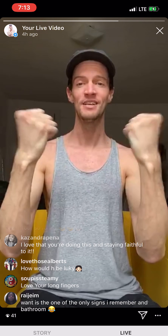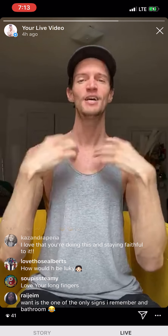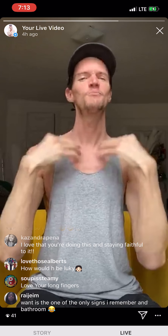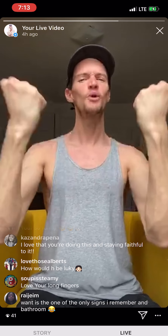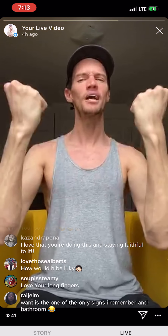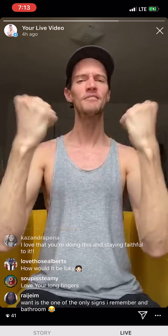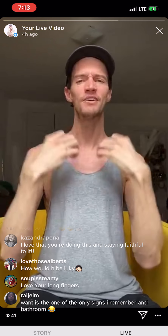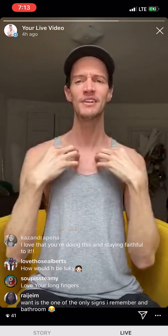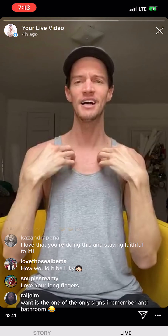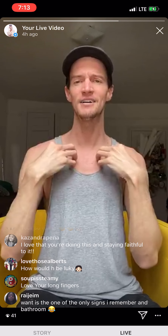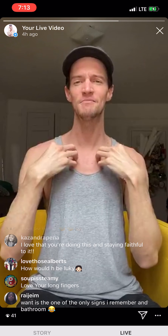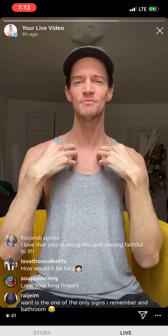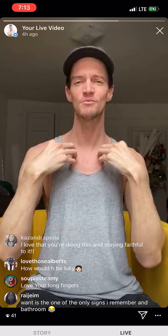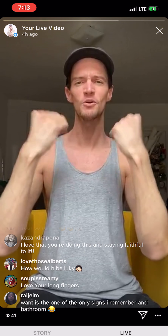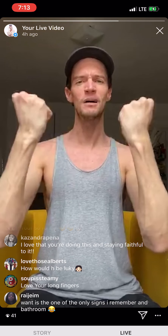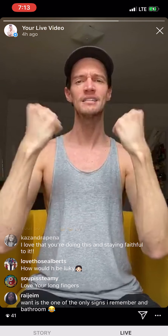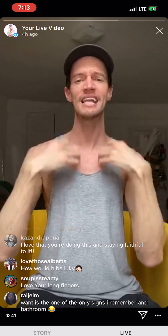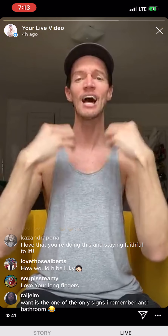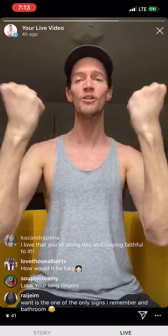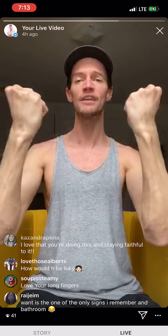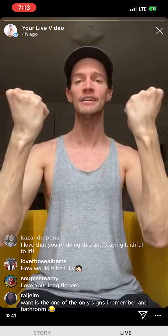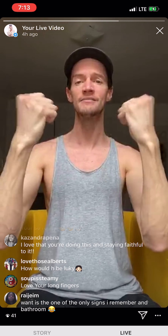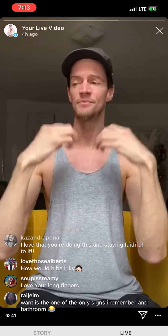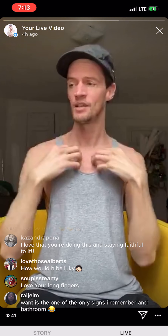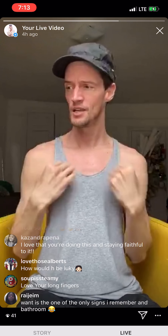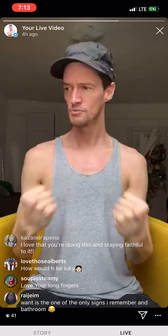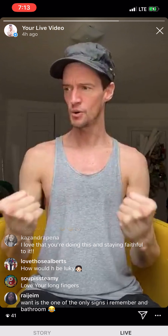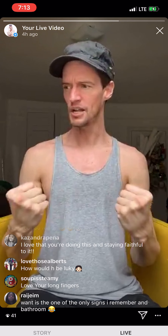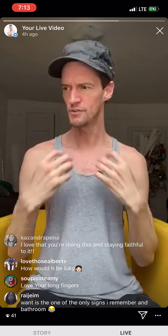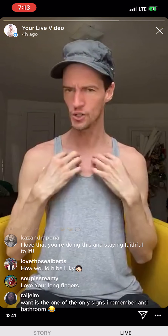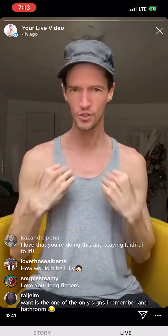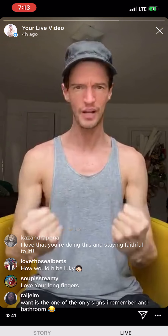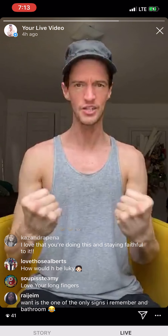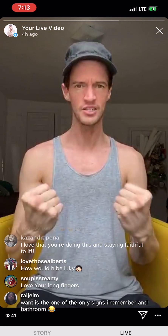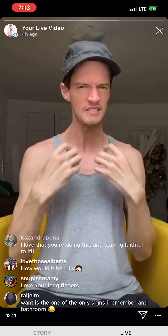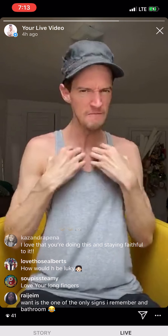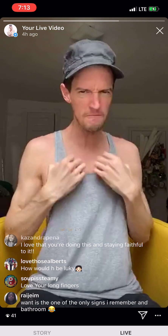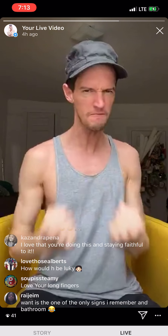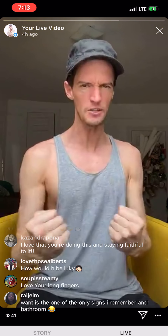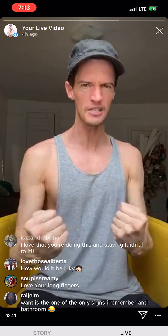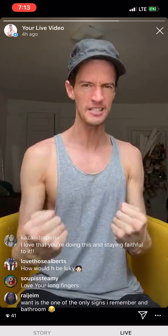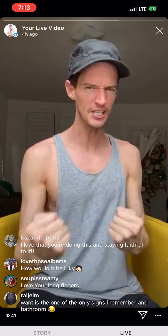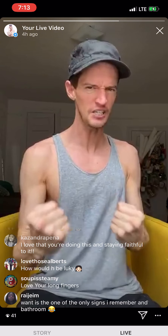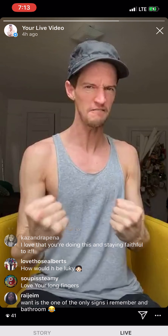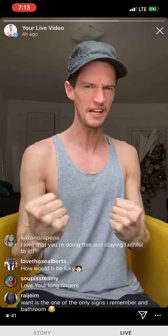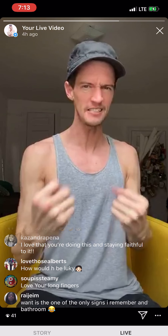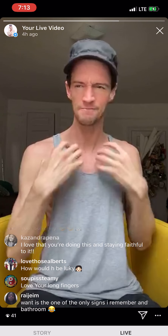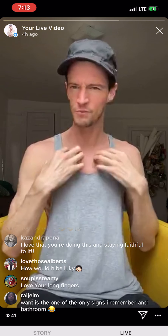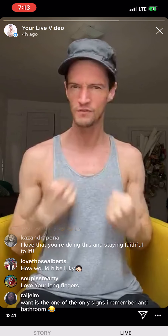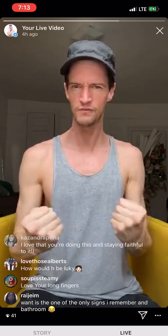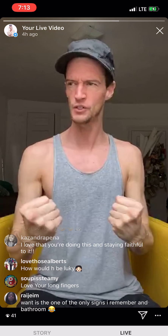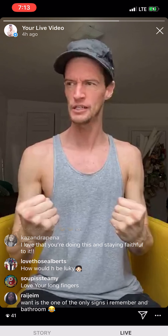Brave, um, robust, healthy, brave, courageous, fearless. Like you're going to fight. Fearless.